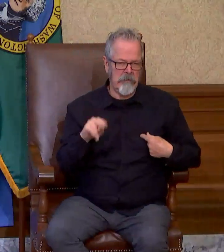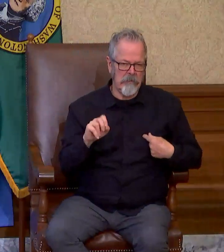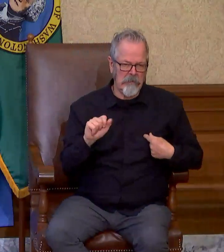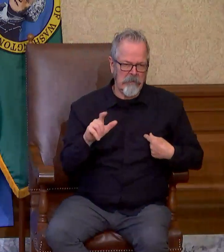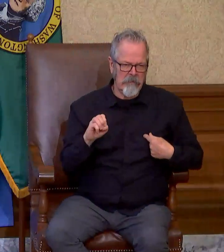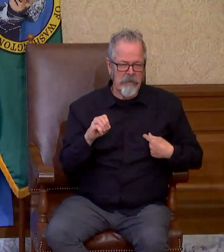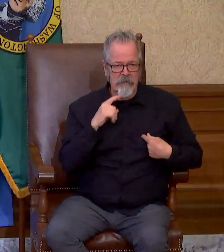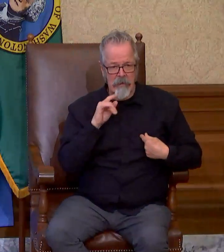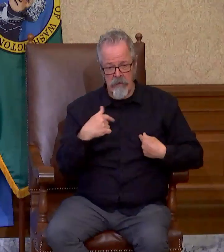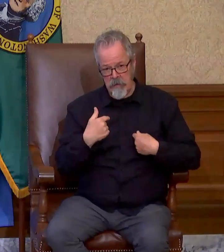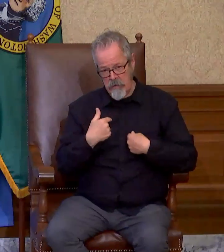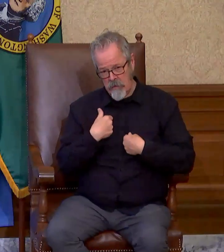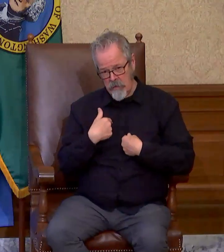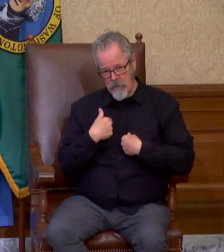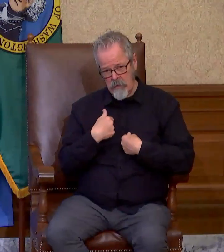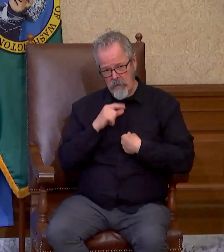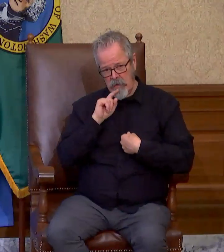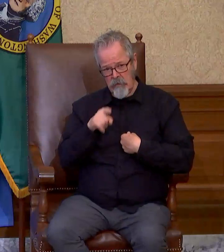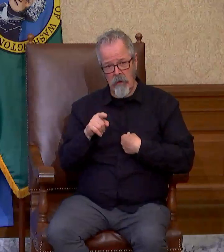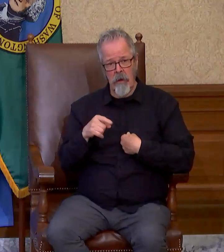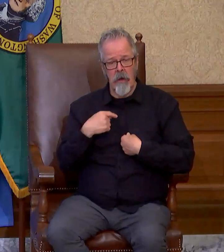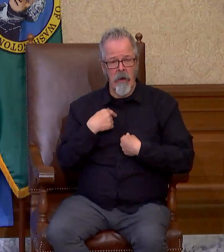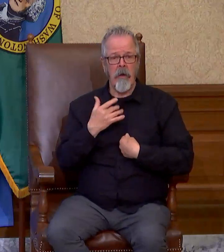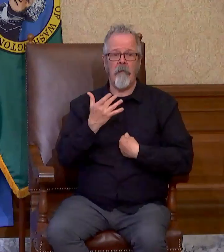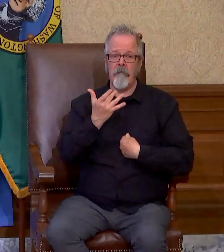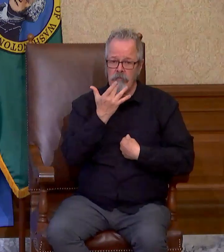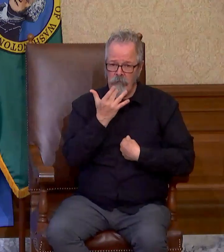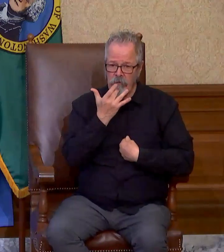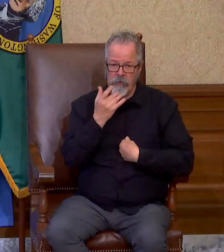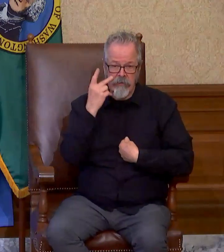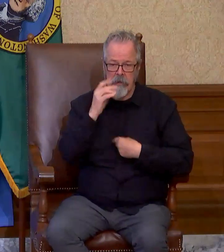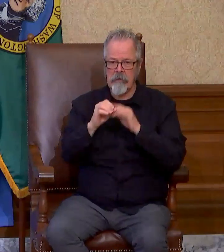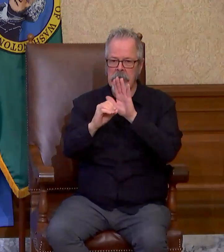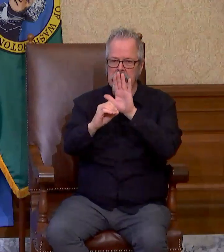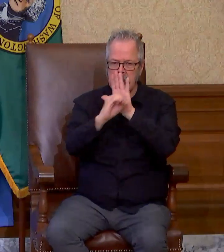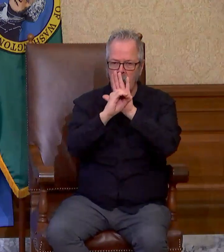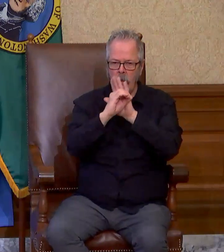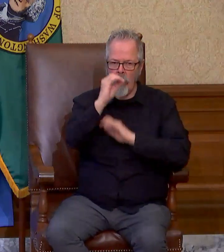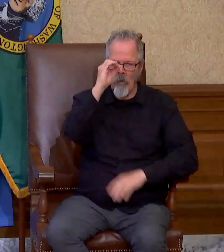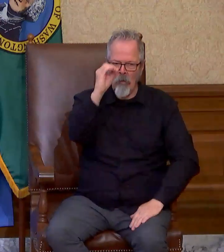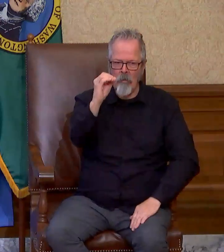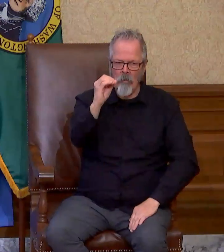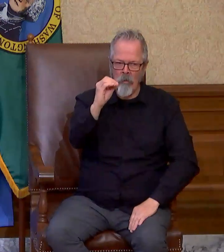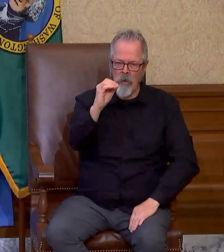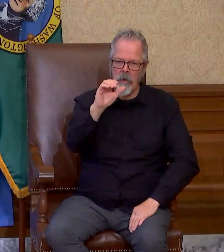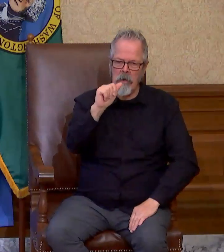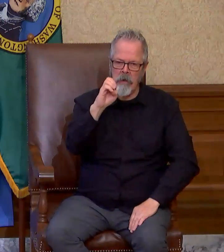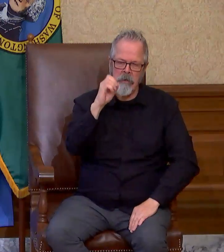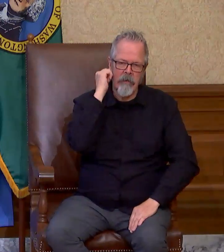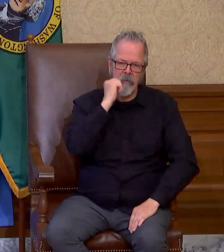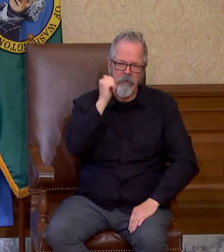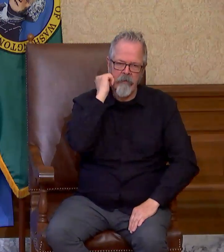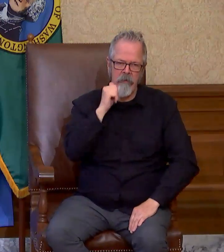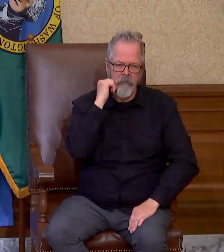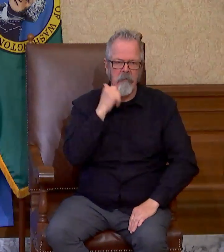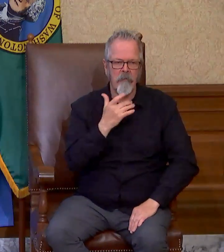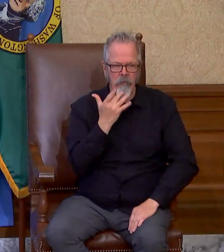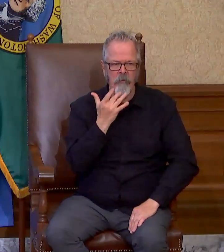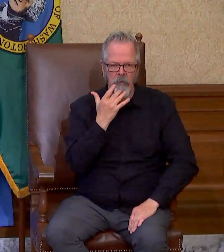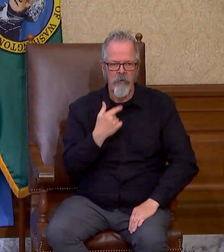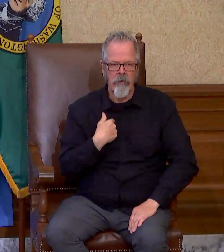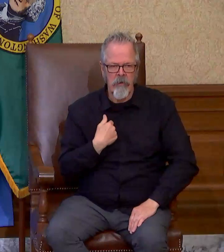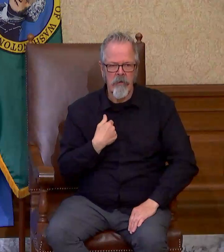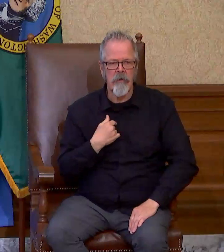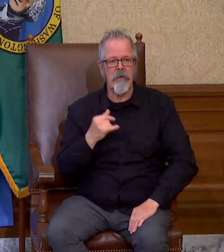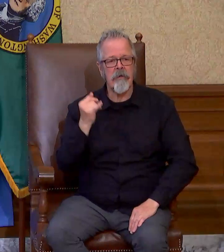a compilation of numbers in the single digits, perhaps. If you have the number of admissions in the single digits